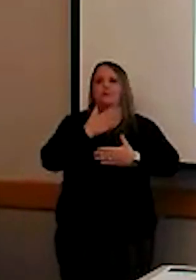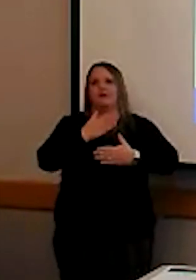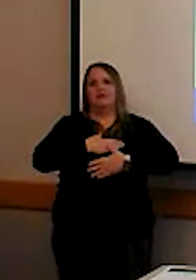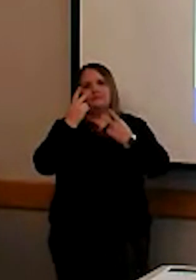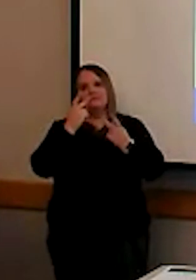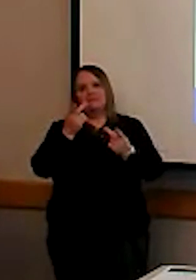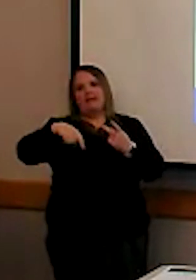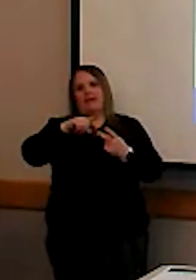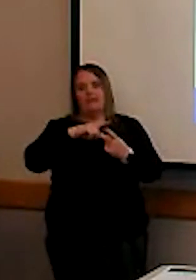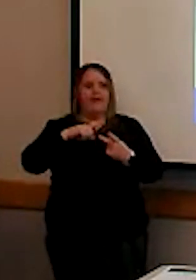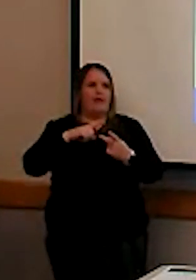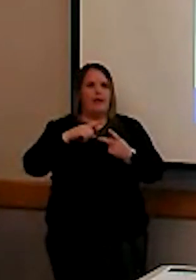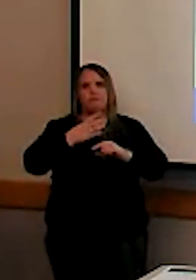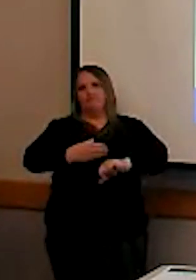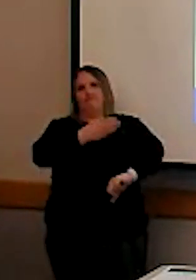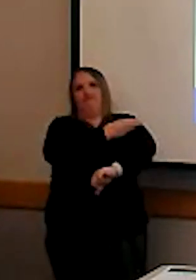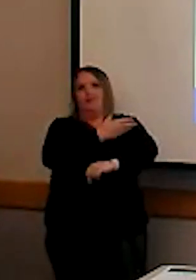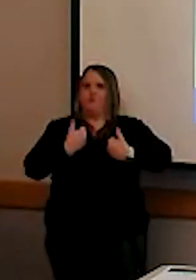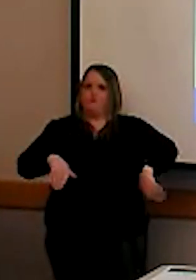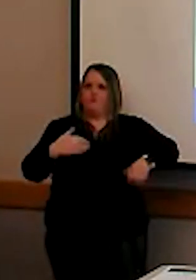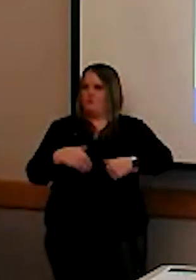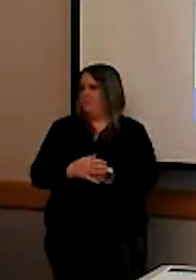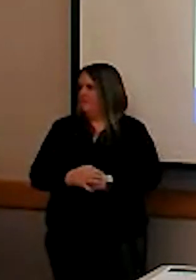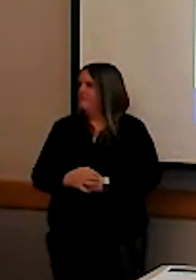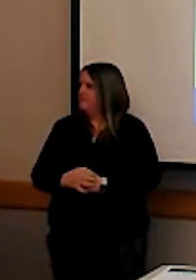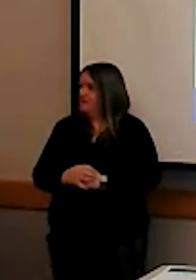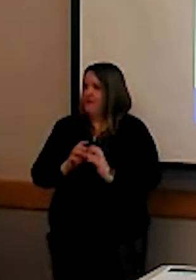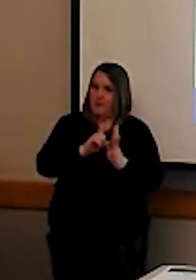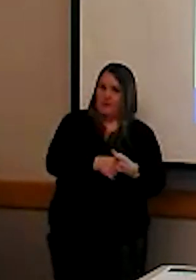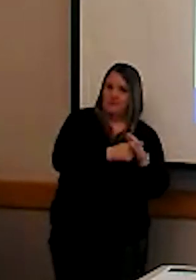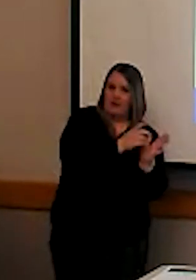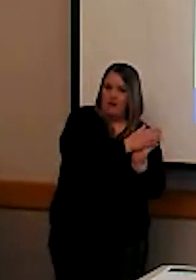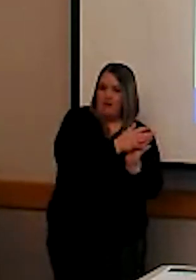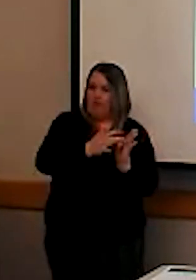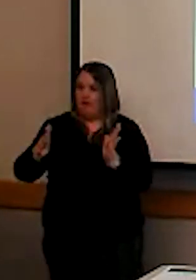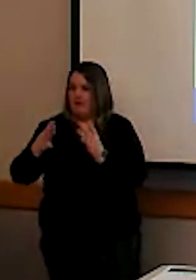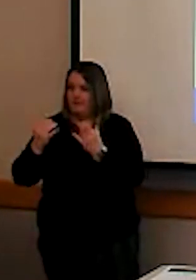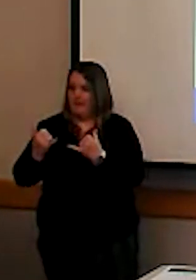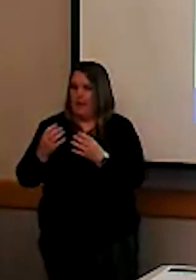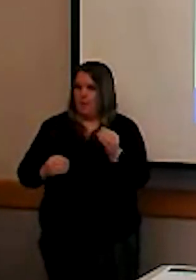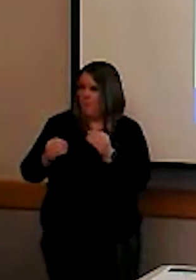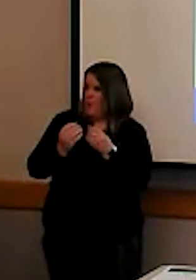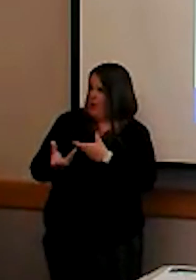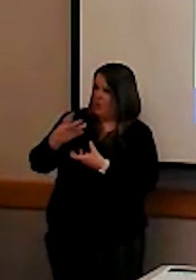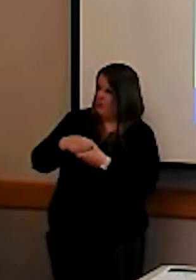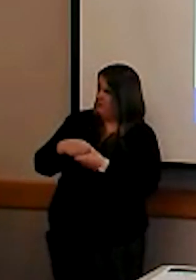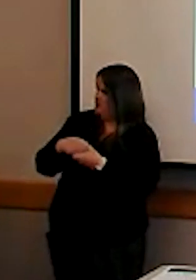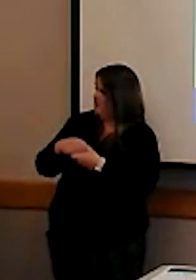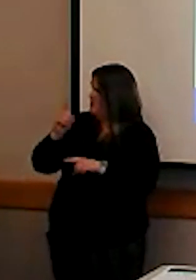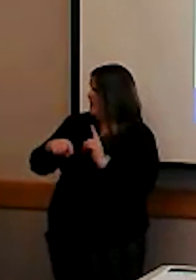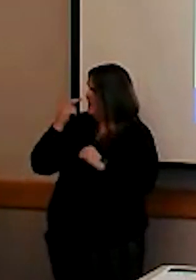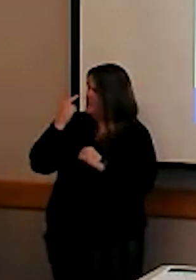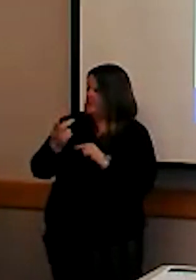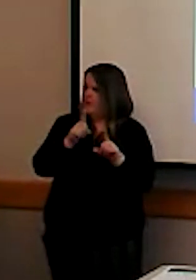joy to see how far that's come, from the beginning to now and how it's being more inclusive. You can't see